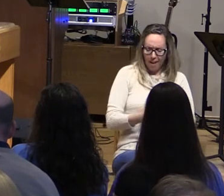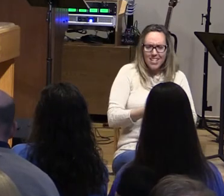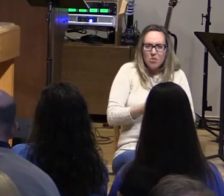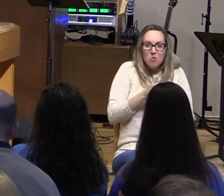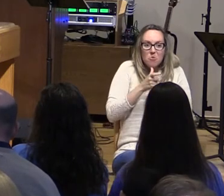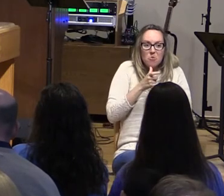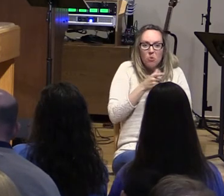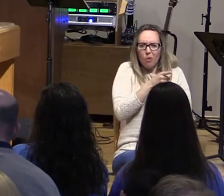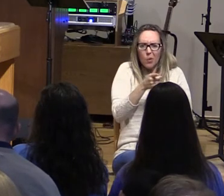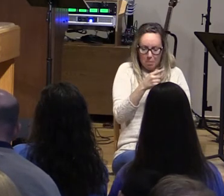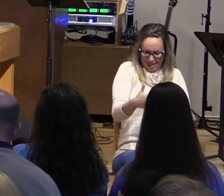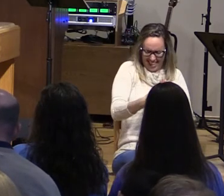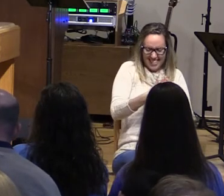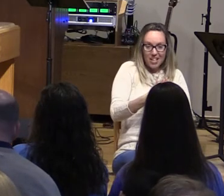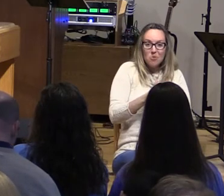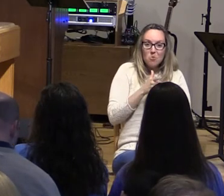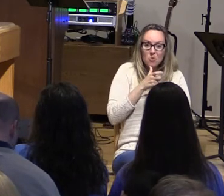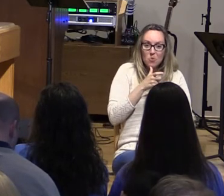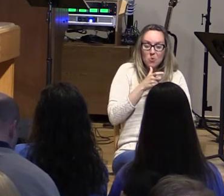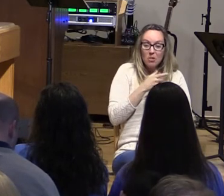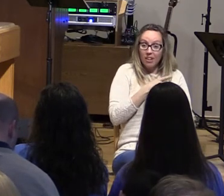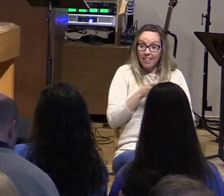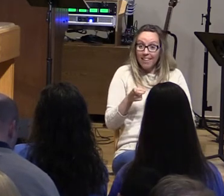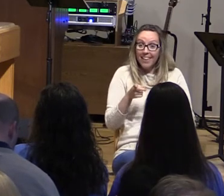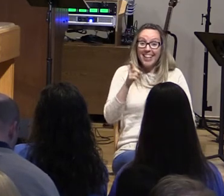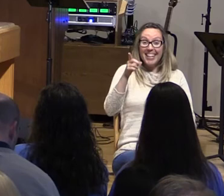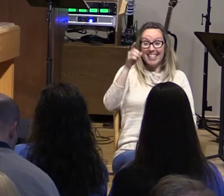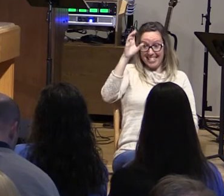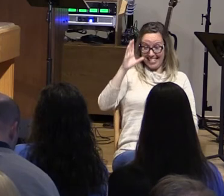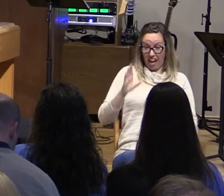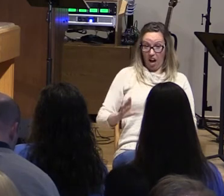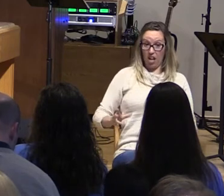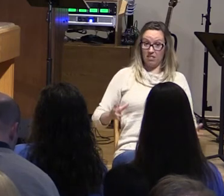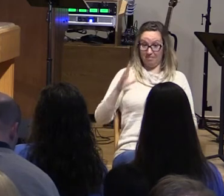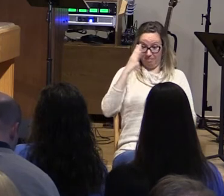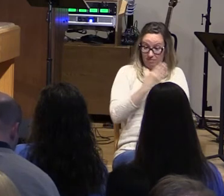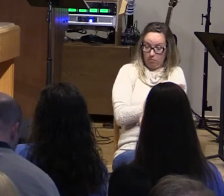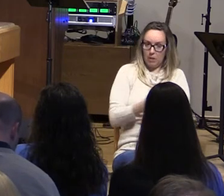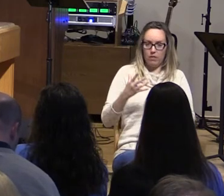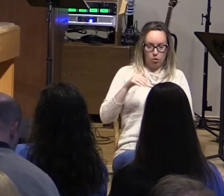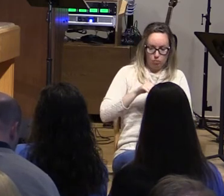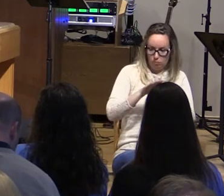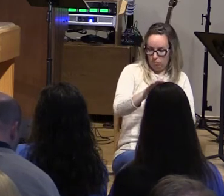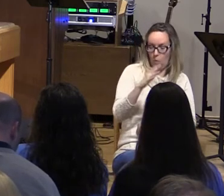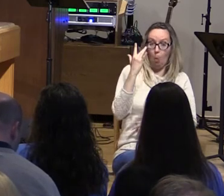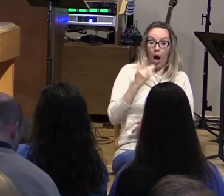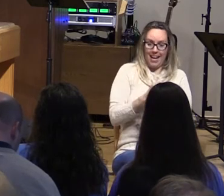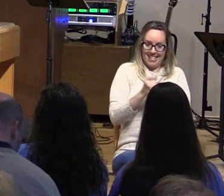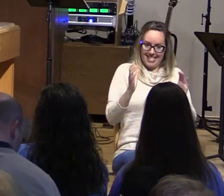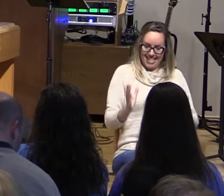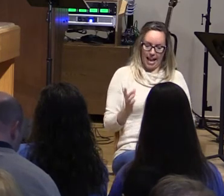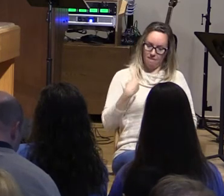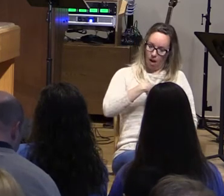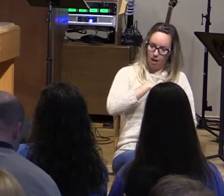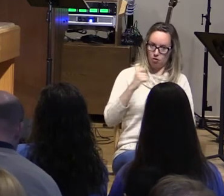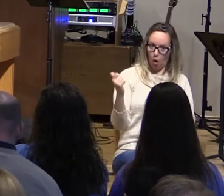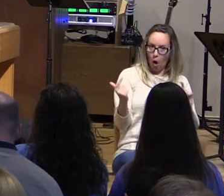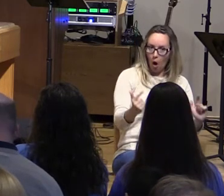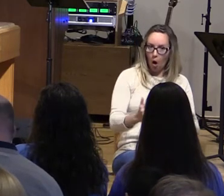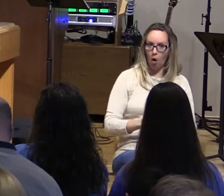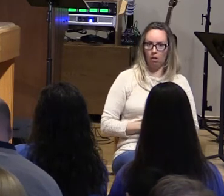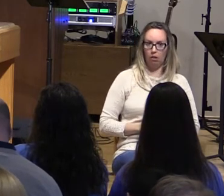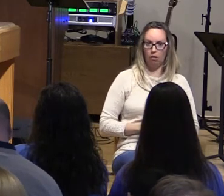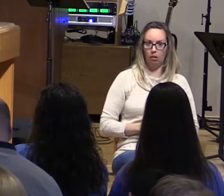be against us? He did not spare his own son, but gave him up for us all. How will he not also with